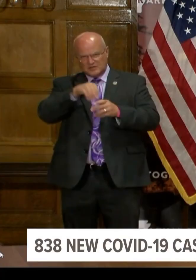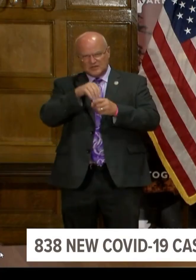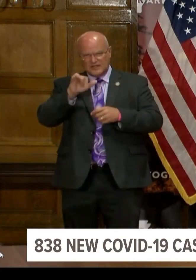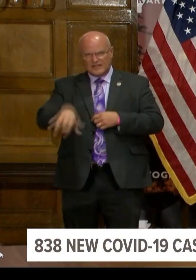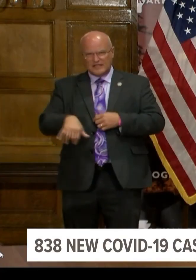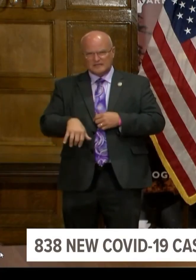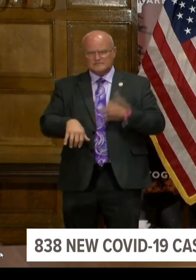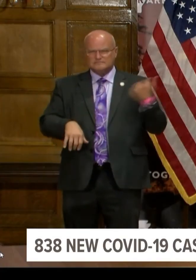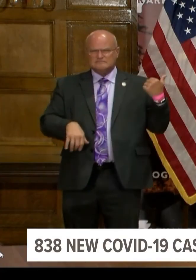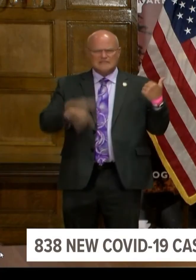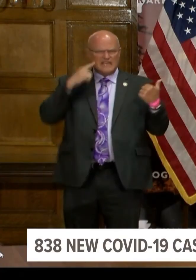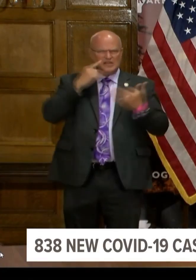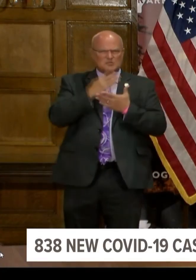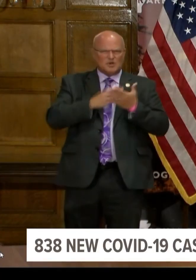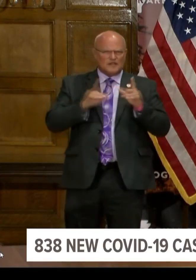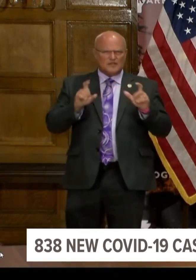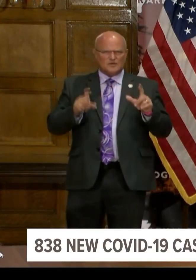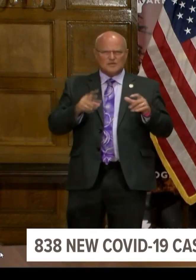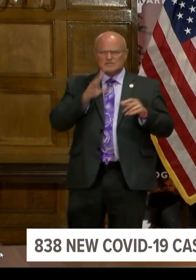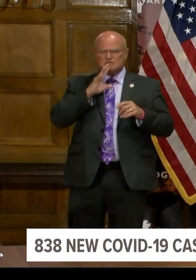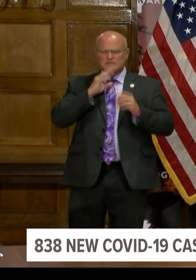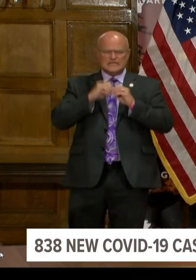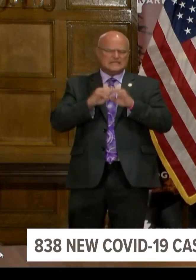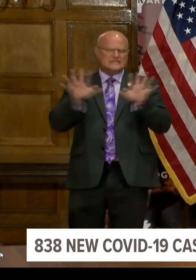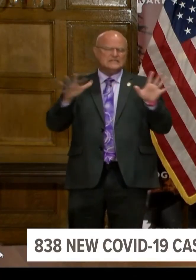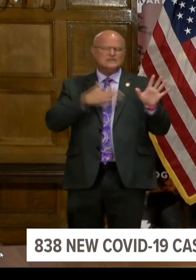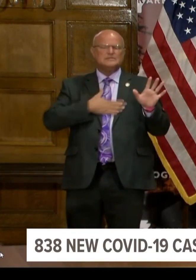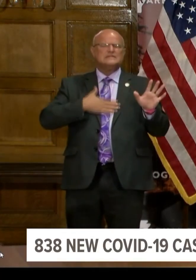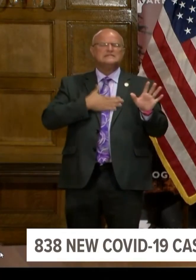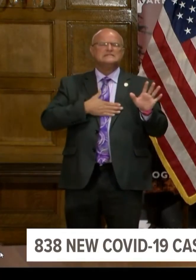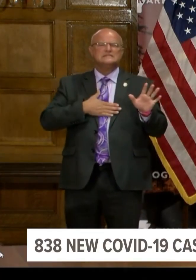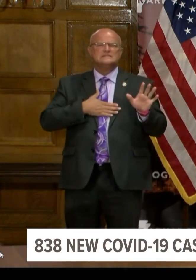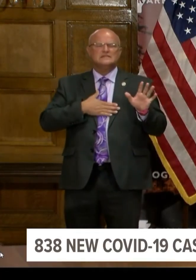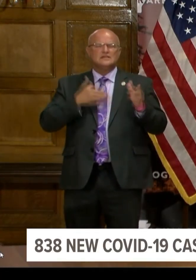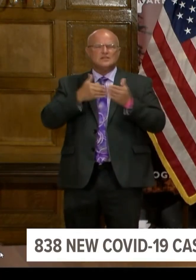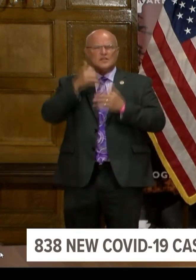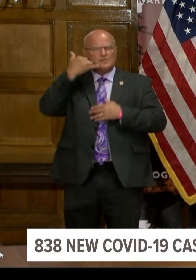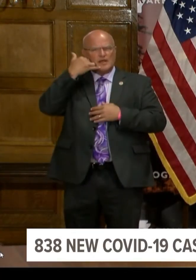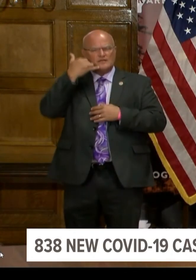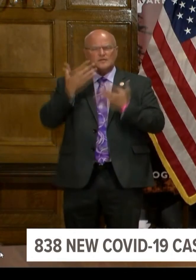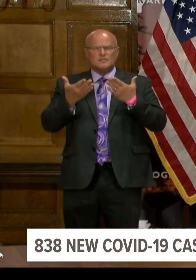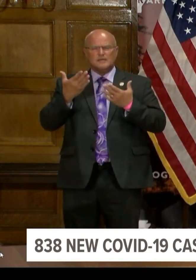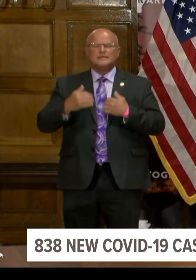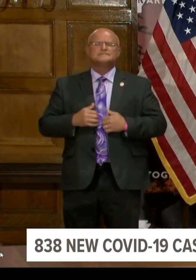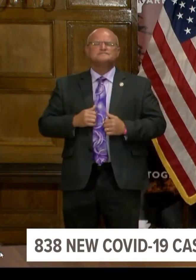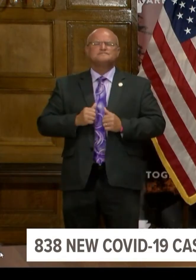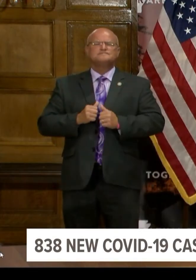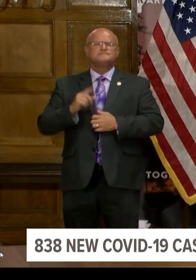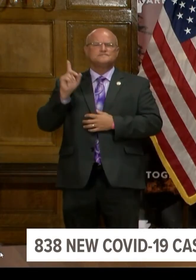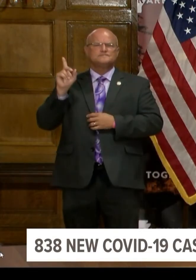I could only hear part of that. Could you speak a little more clearly, closer to the microphone maybe?